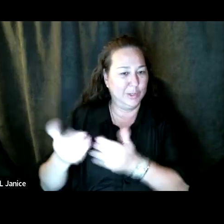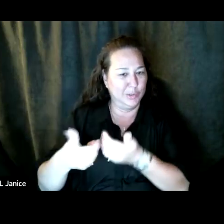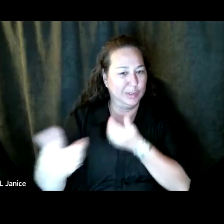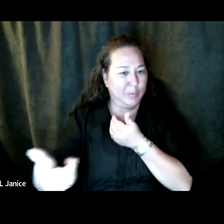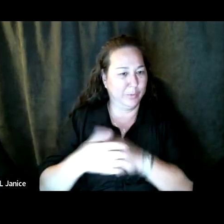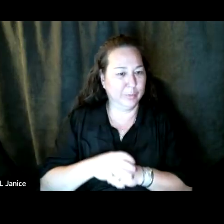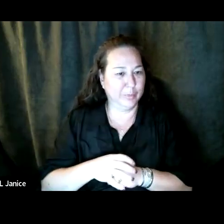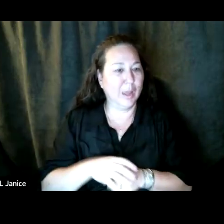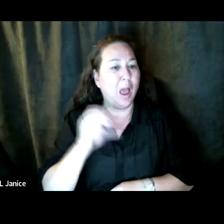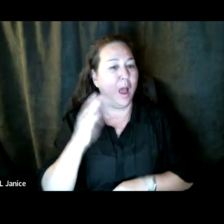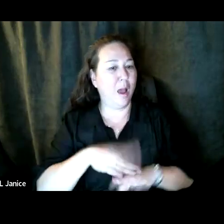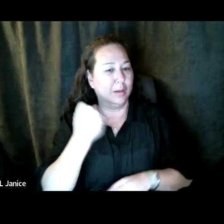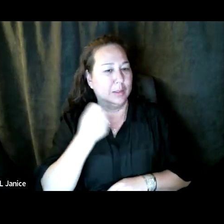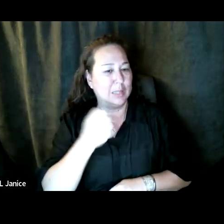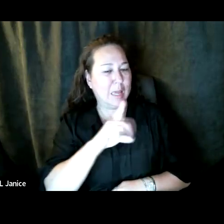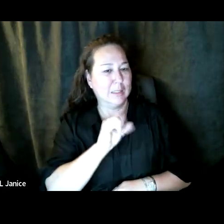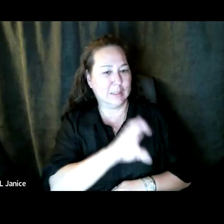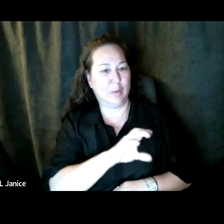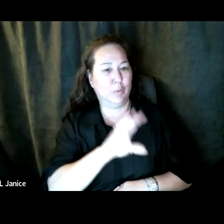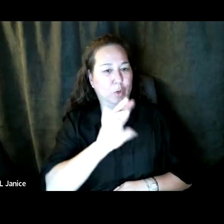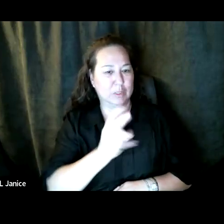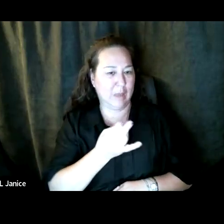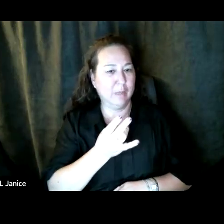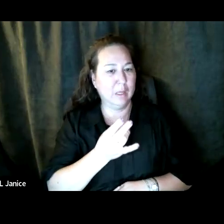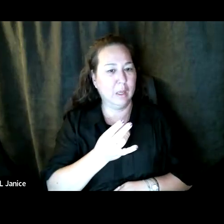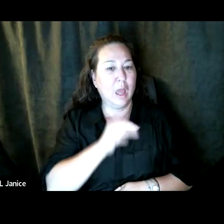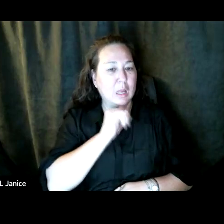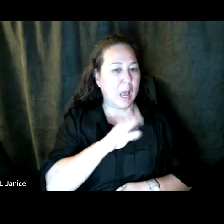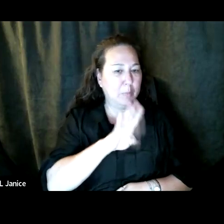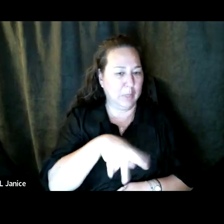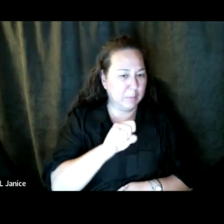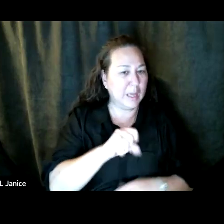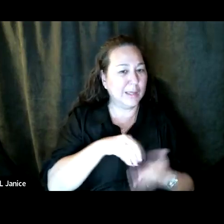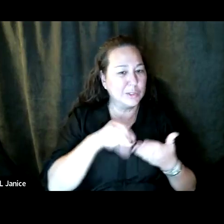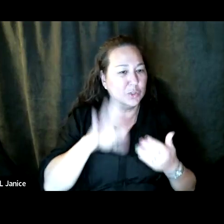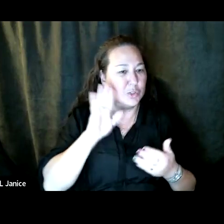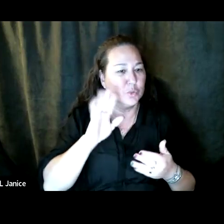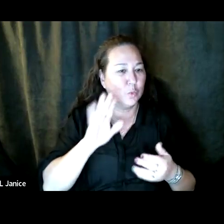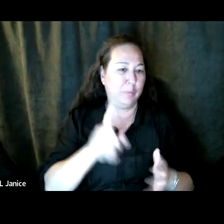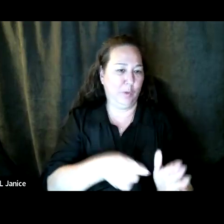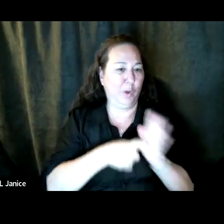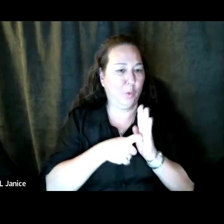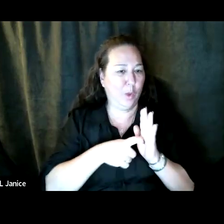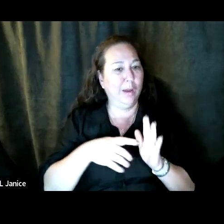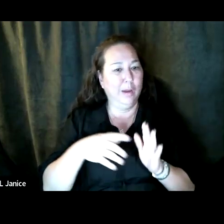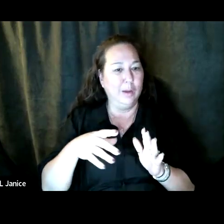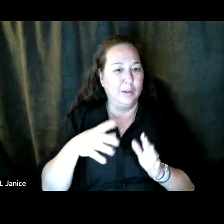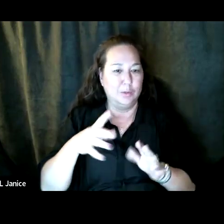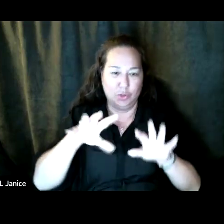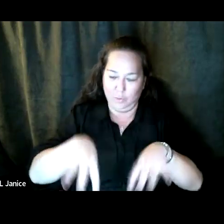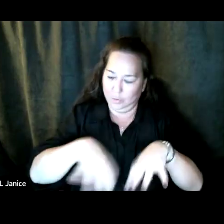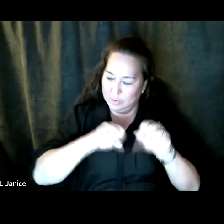be required to take both MAP sections back to back without their peers in a non-familiar location and with an unfamiliar test